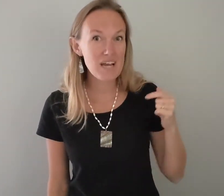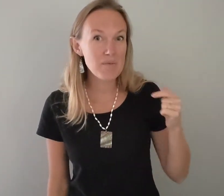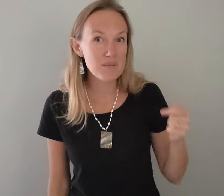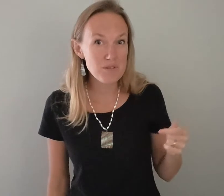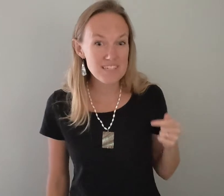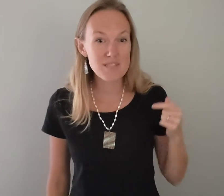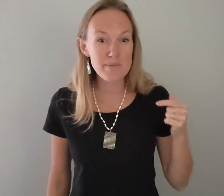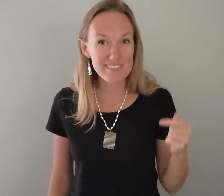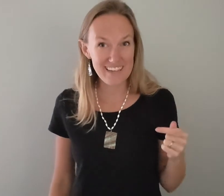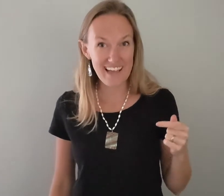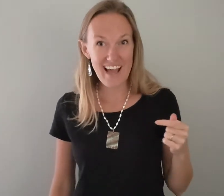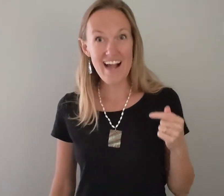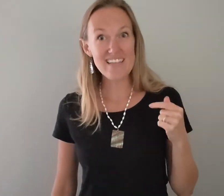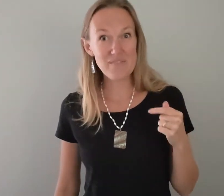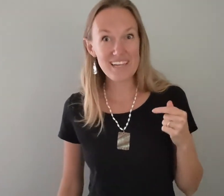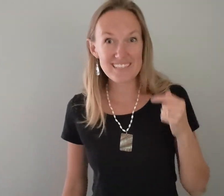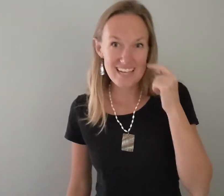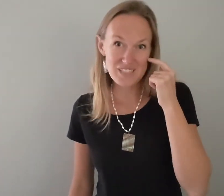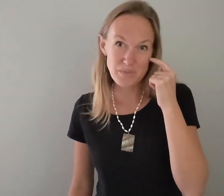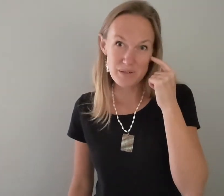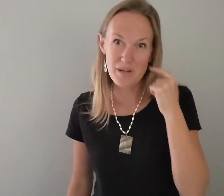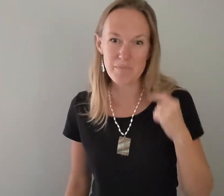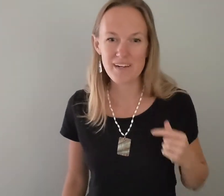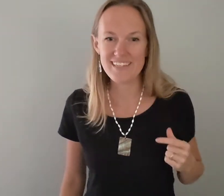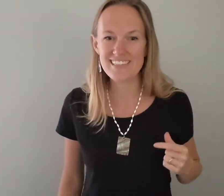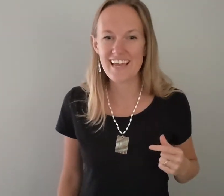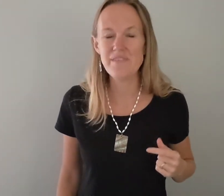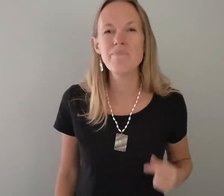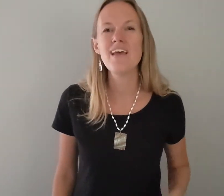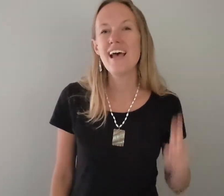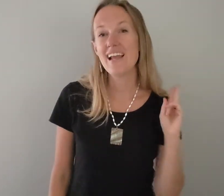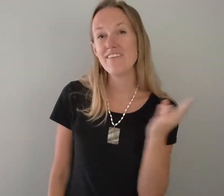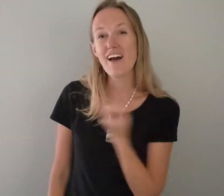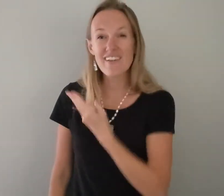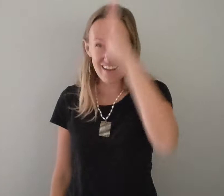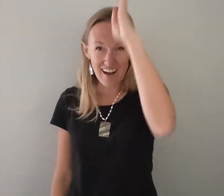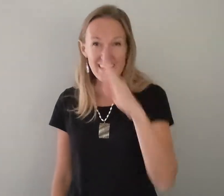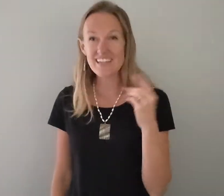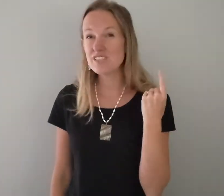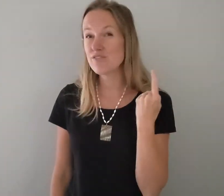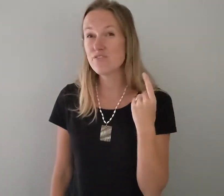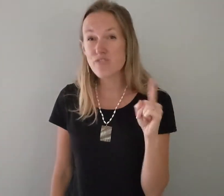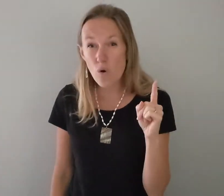where the music is building, and then we get to that super quick bridge, okay? And if our God is